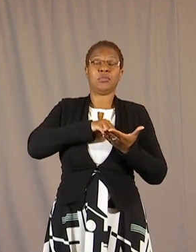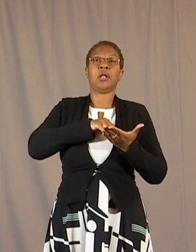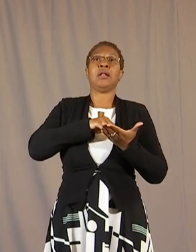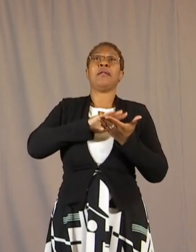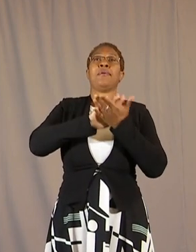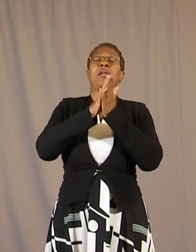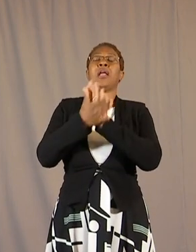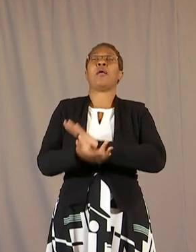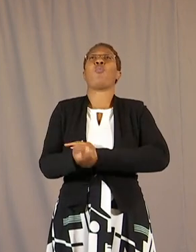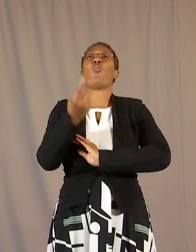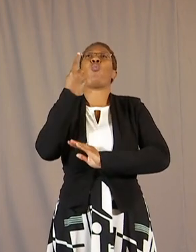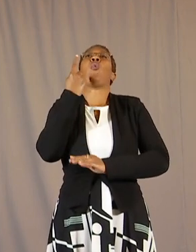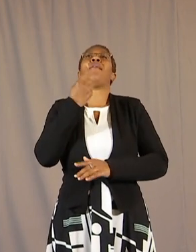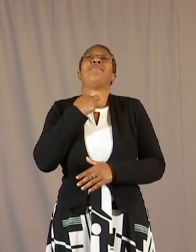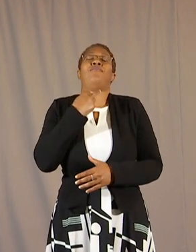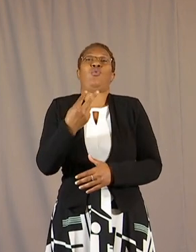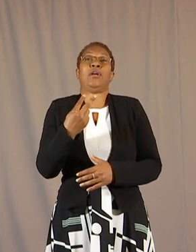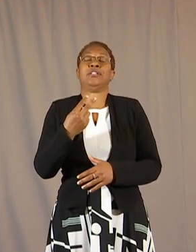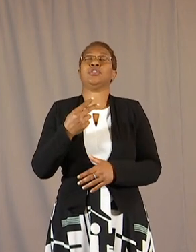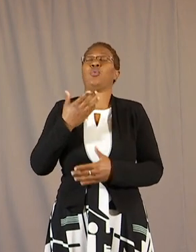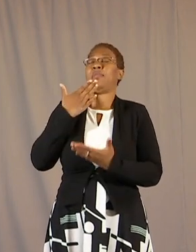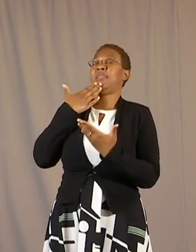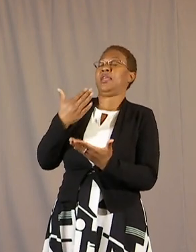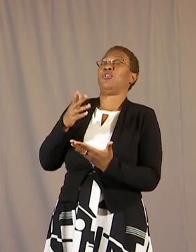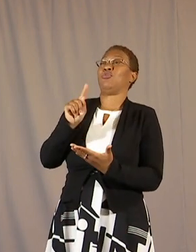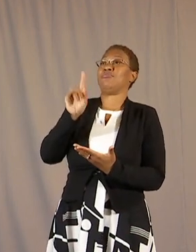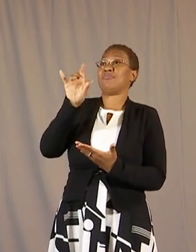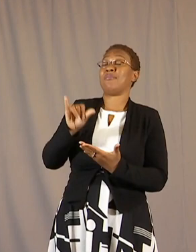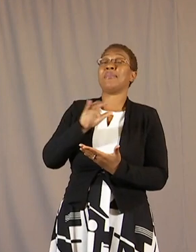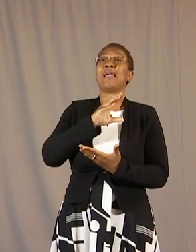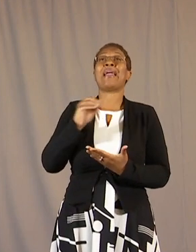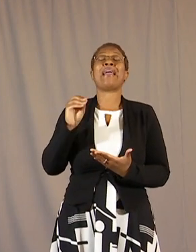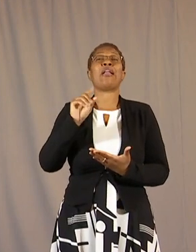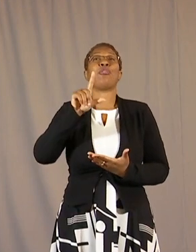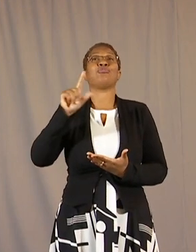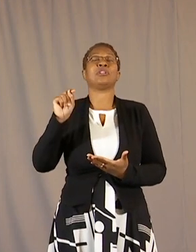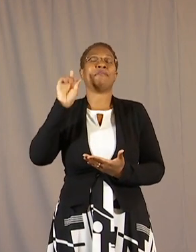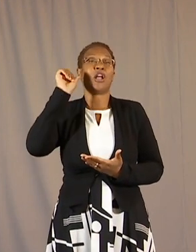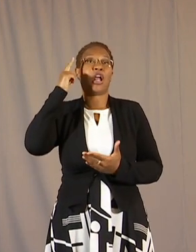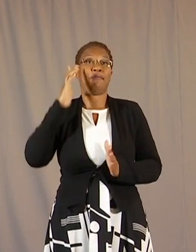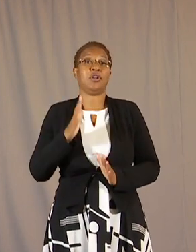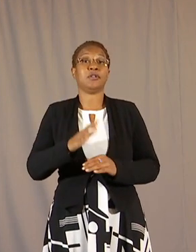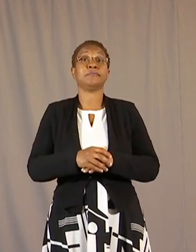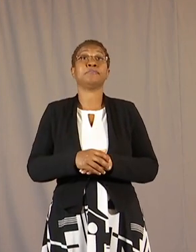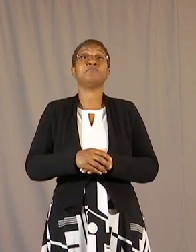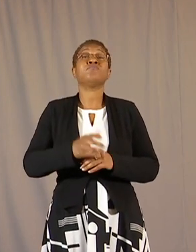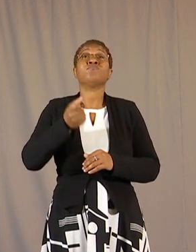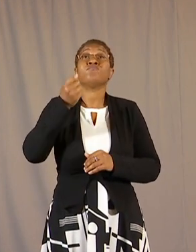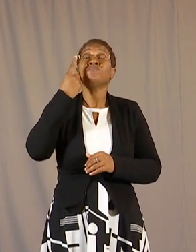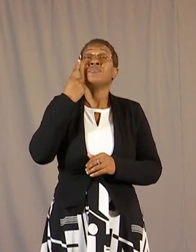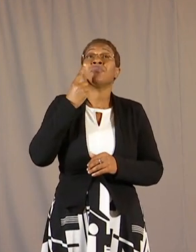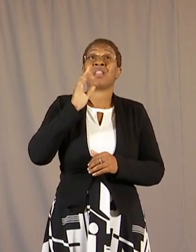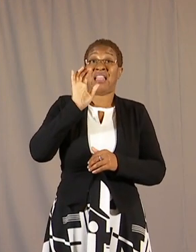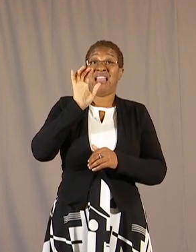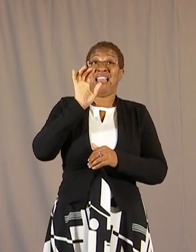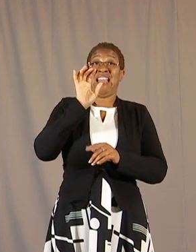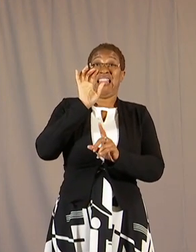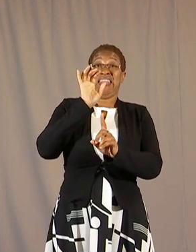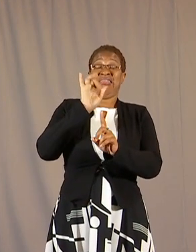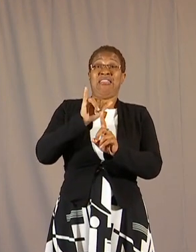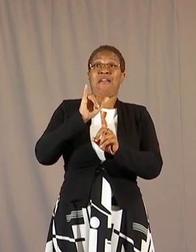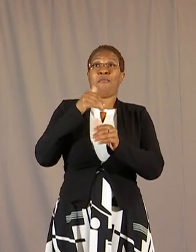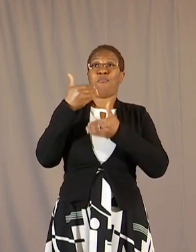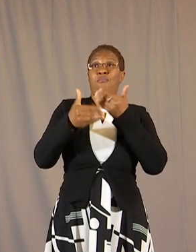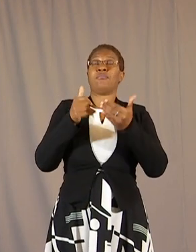Tommy and the Lieutenant Governor and the team there. But the interdisciplinary thing, I think, is nothing new. What I really